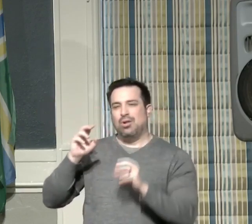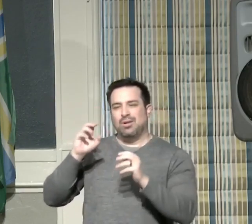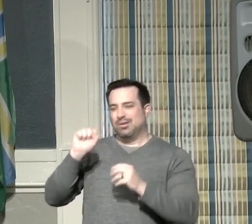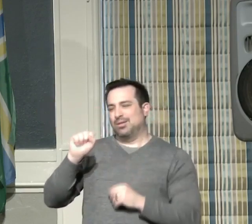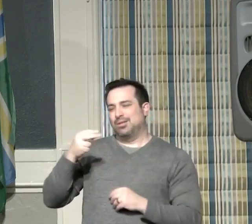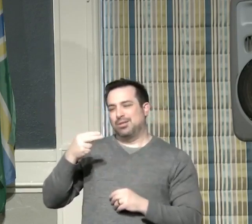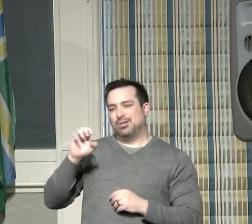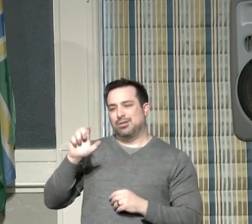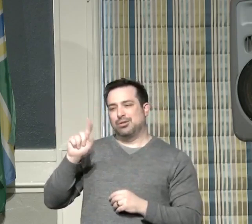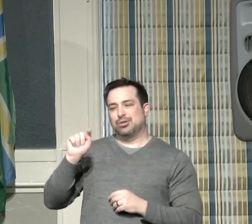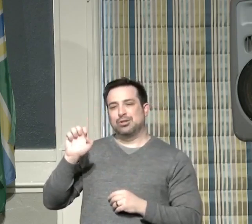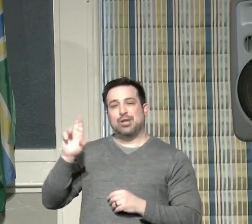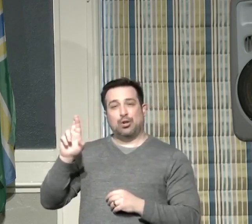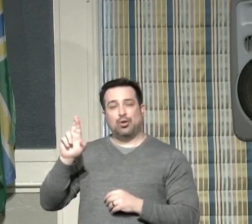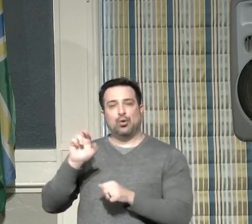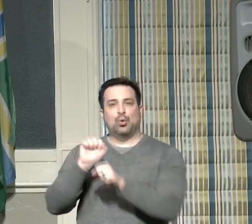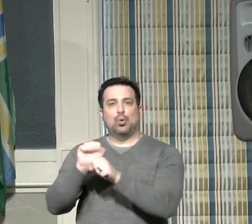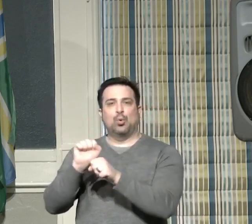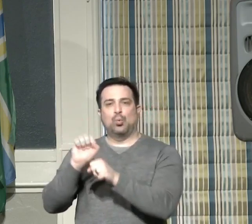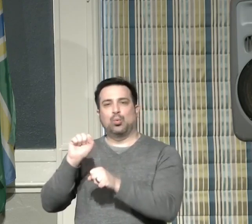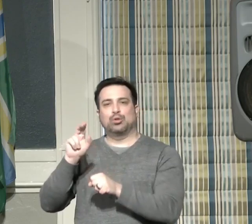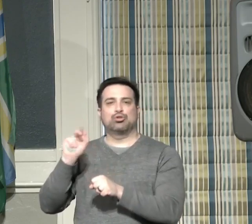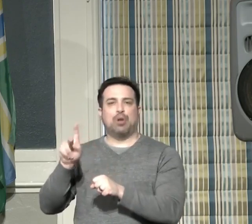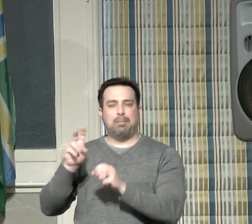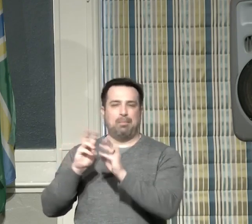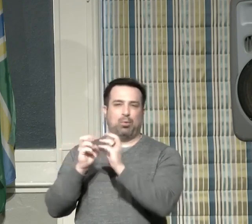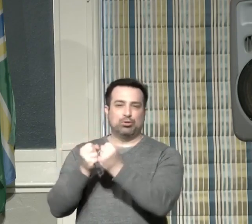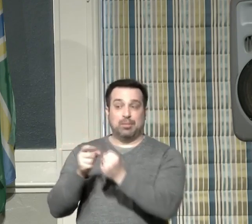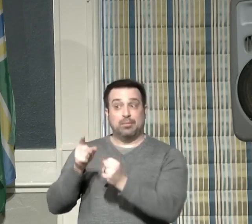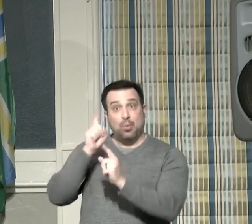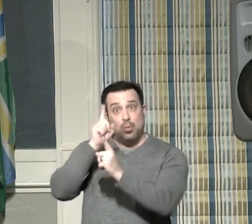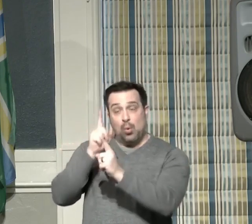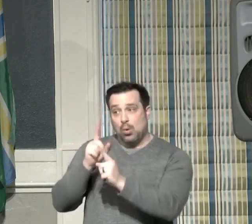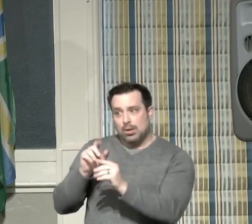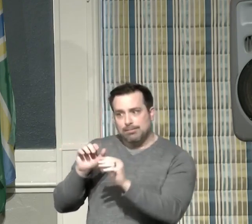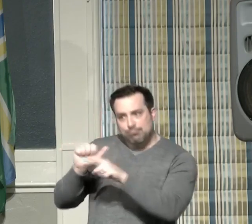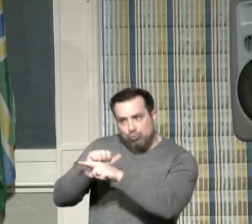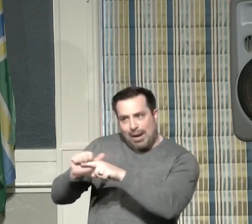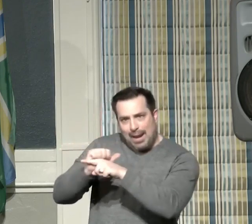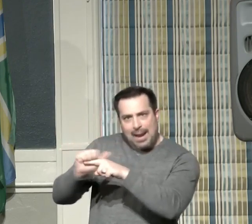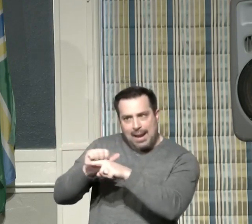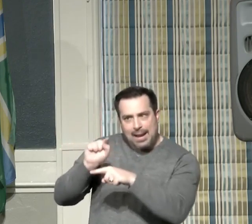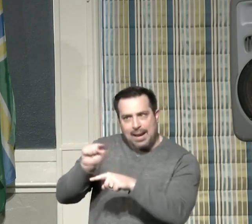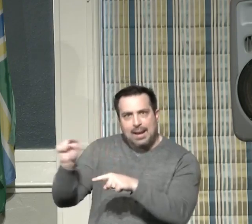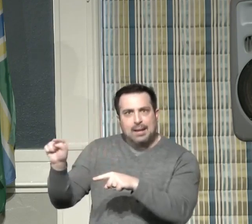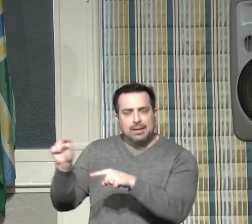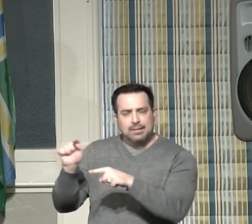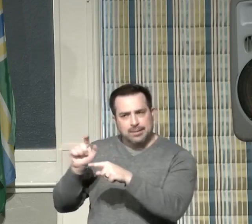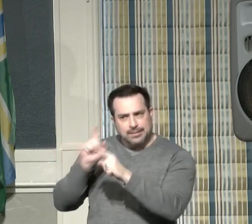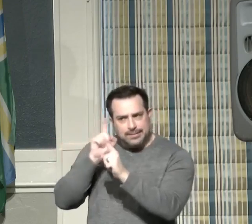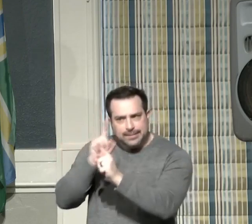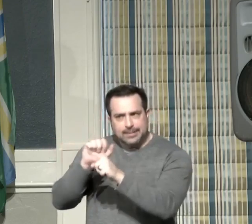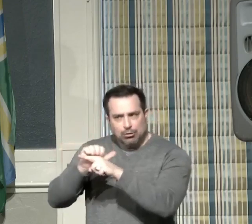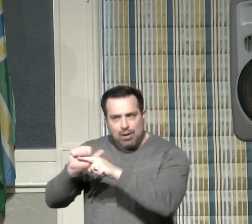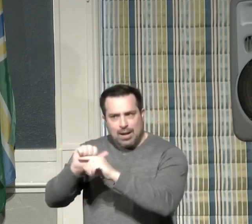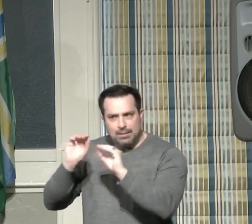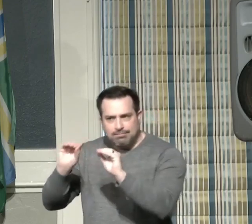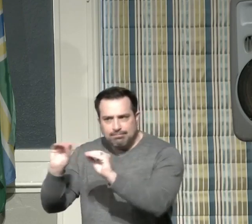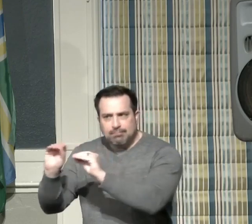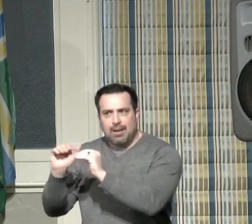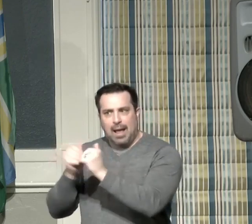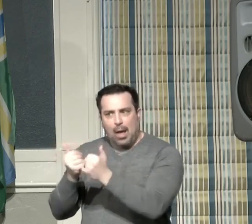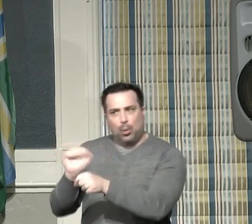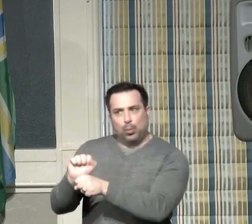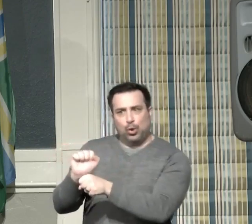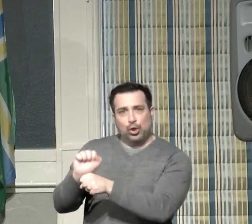People were supposedly being trained to work. This was the whole idea behind it. It was sold as work training,